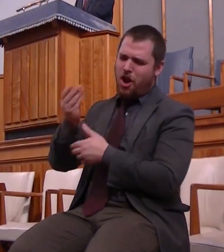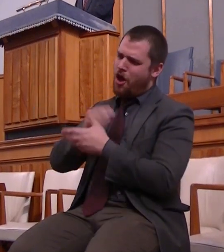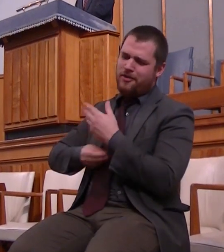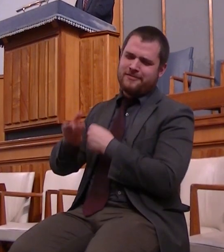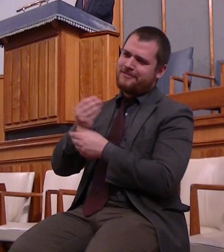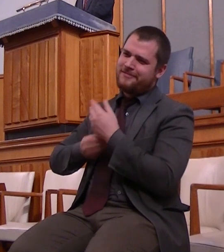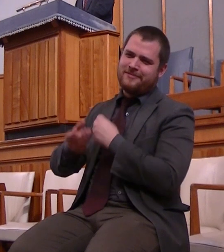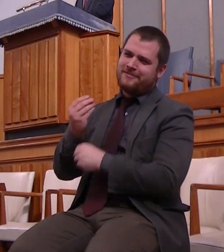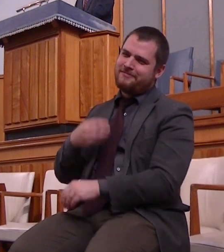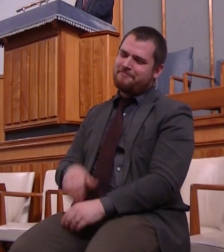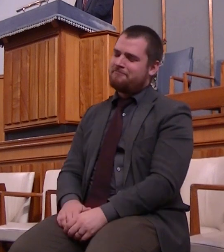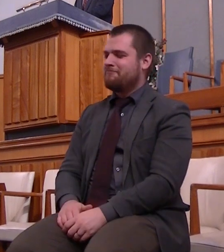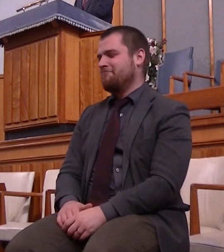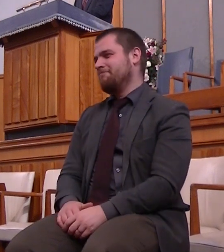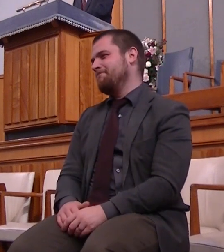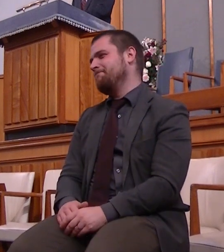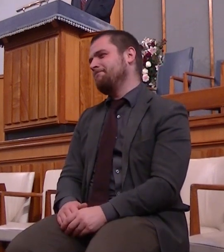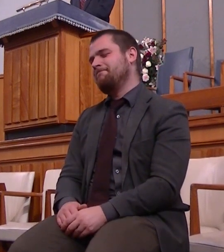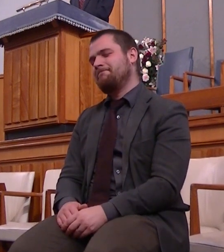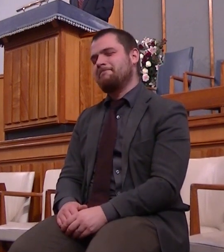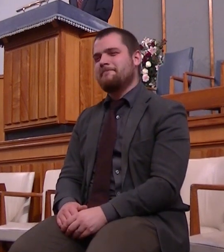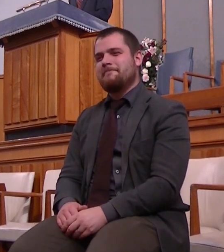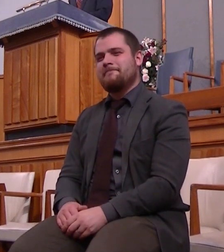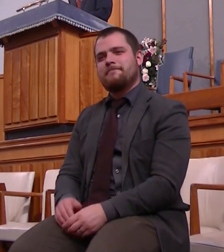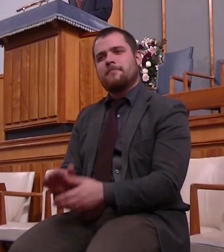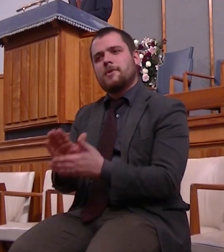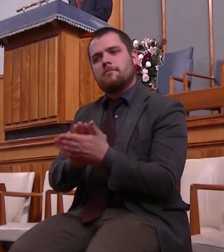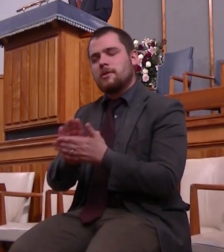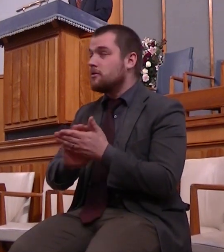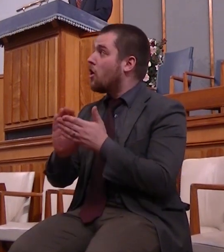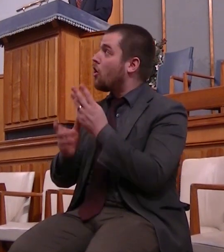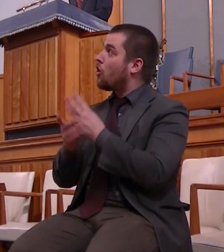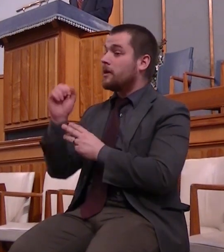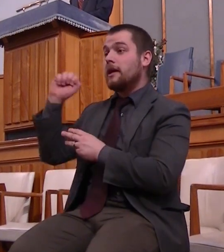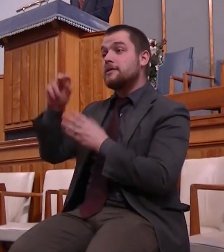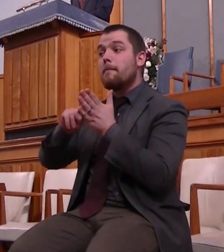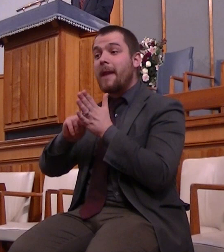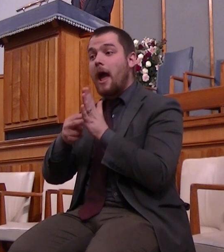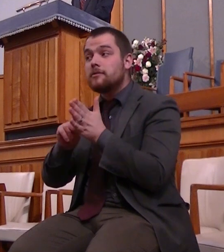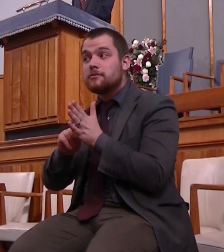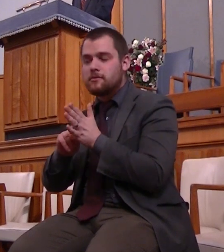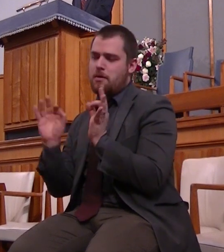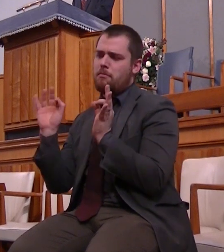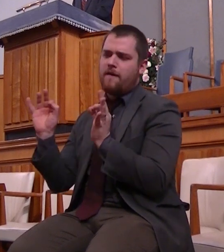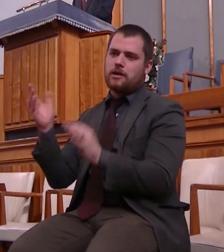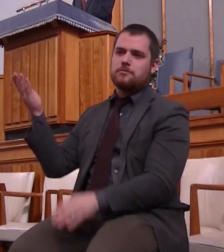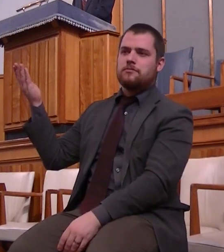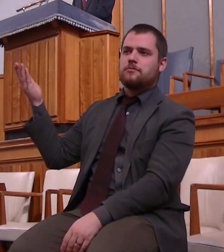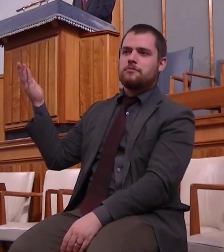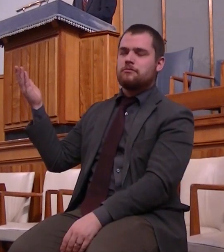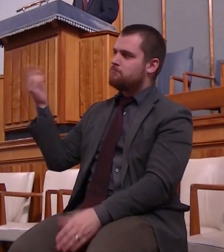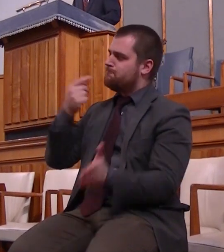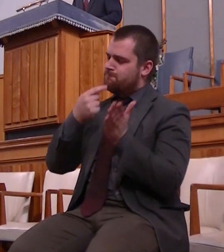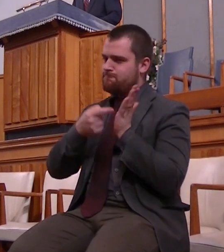genius, not toil. So God's way of salvation is perfect. It's bound to be. It's